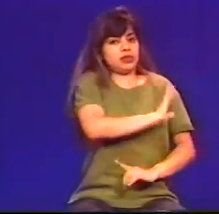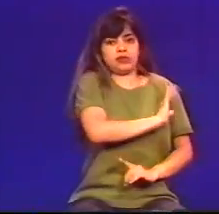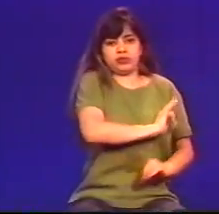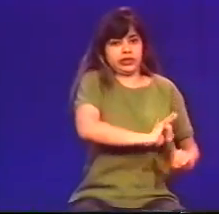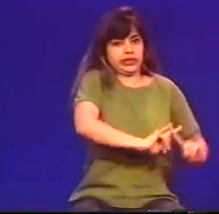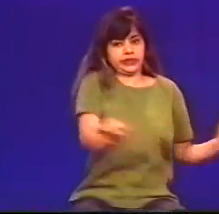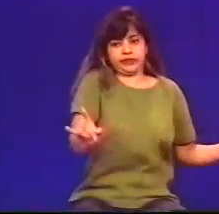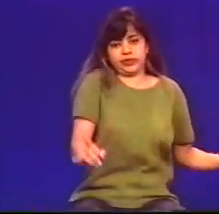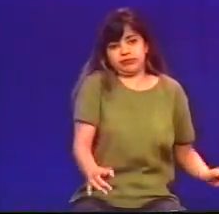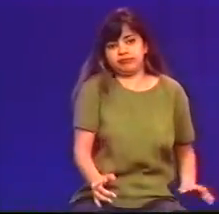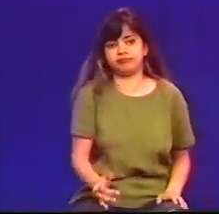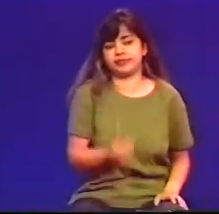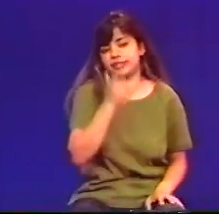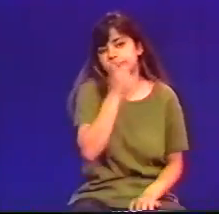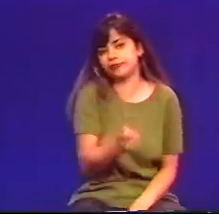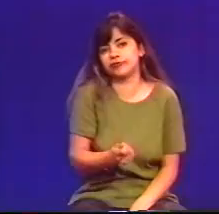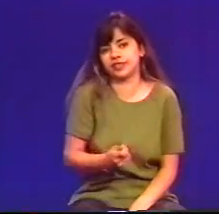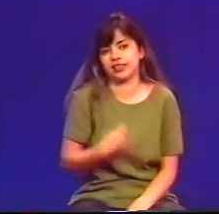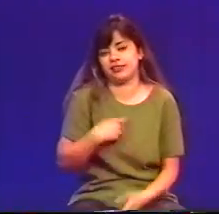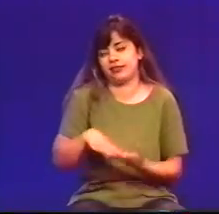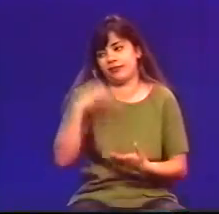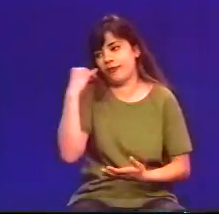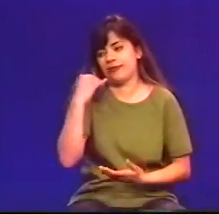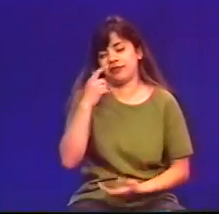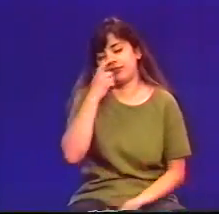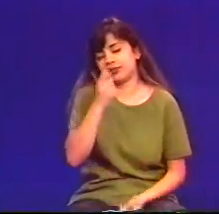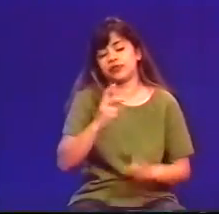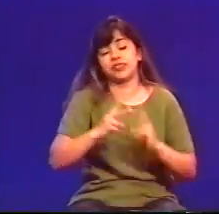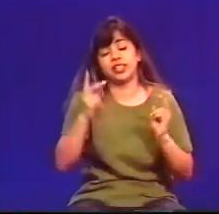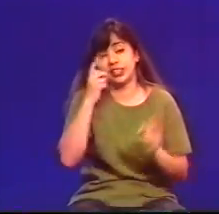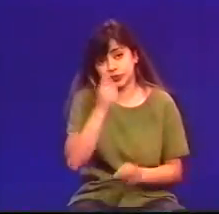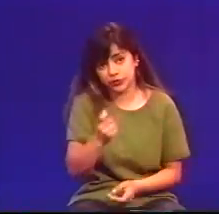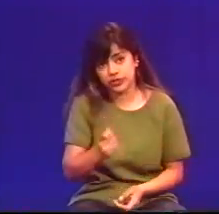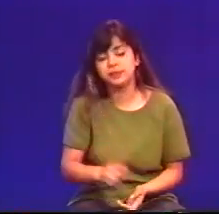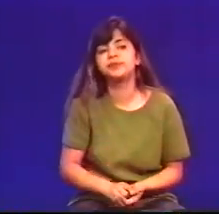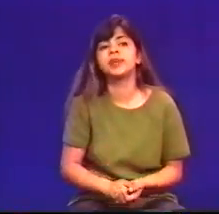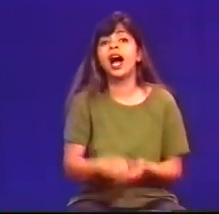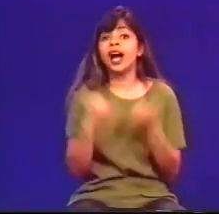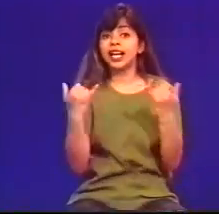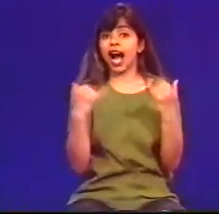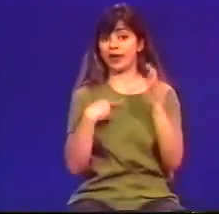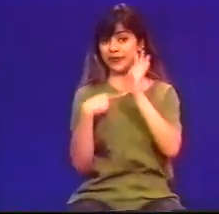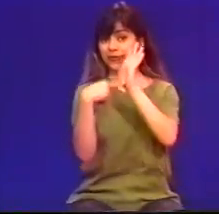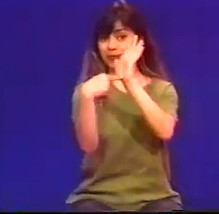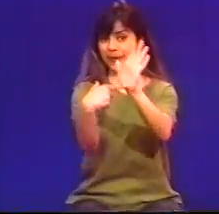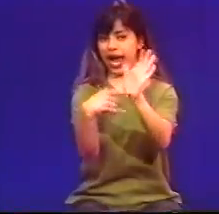I think that ASL is more similar to European sign languages, whereas Pakistani sign language is just more unique.